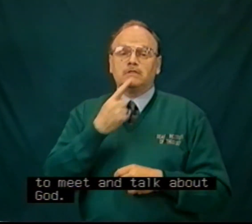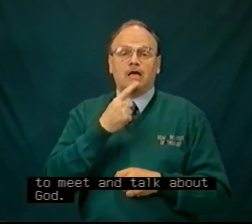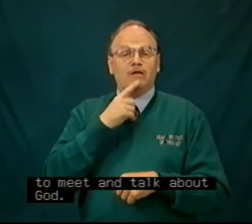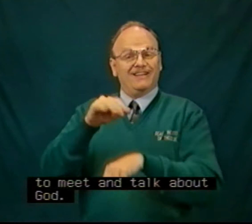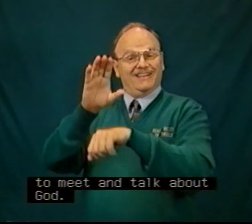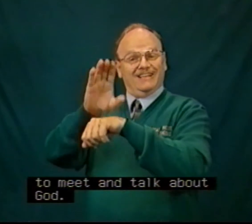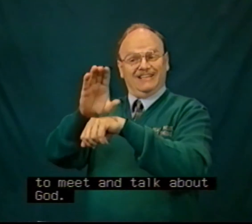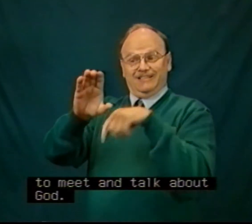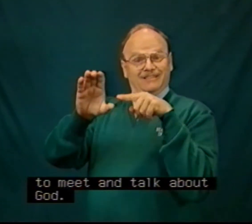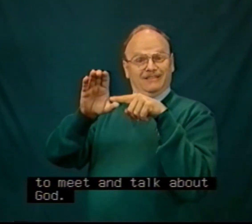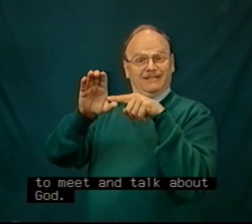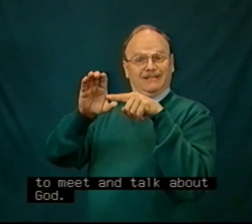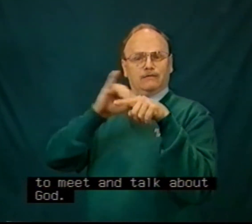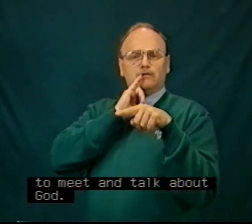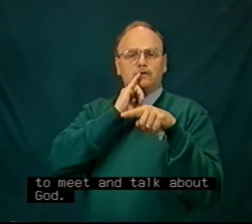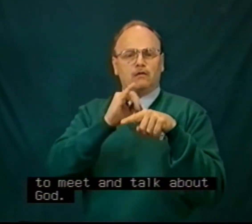To meet and talk about God.